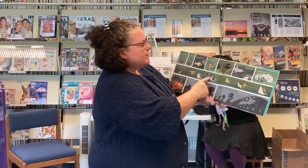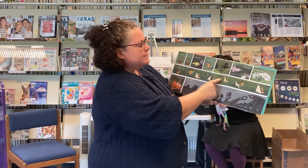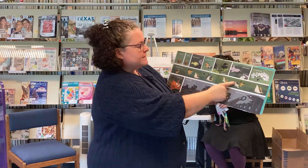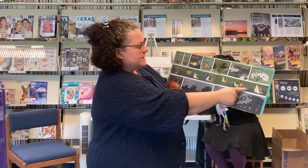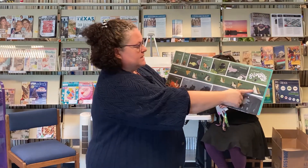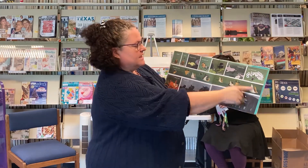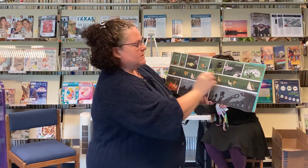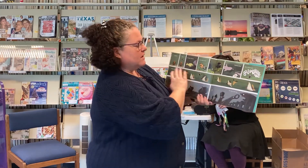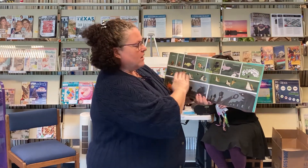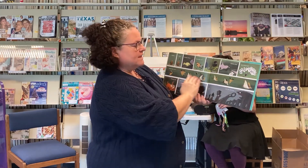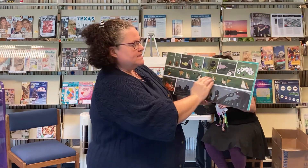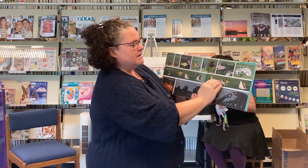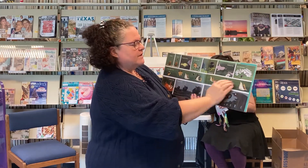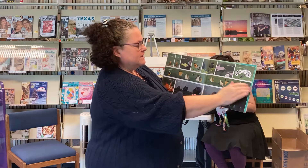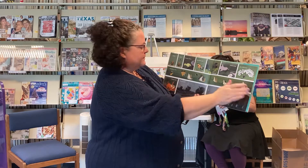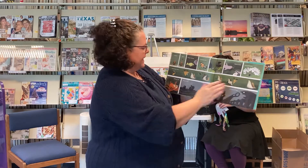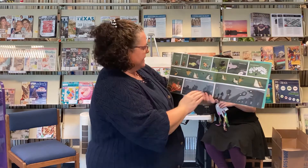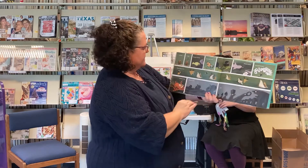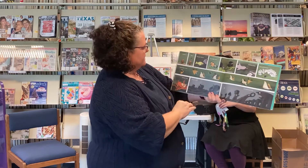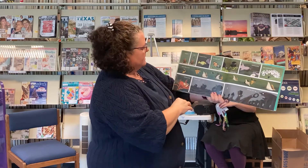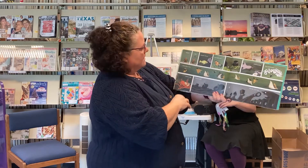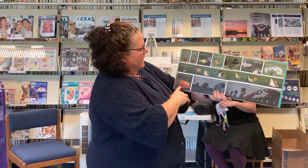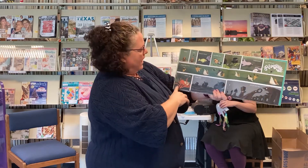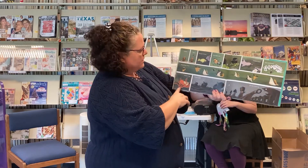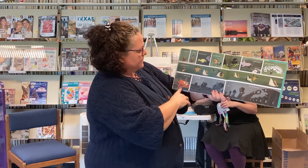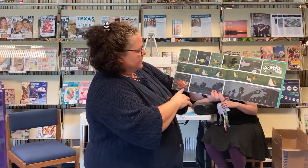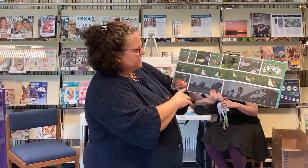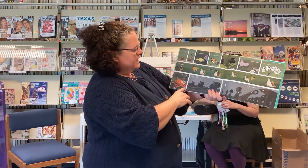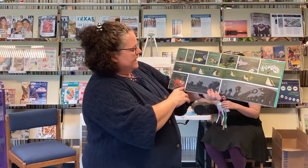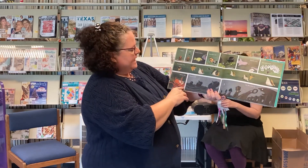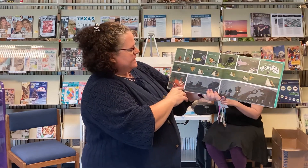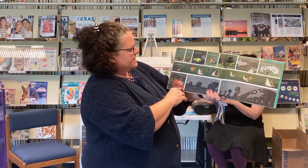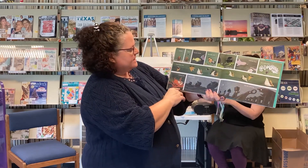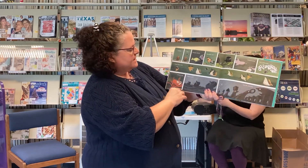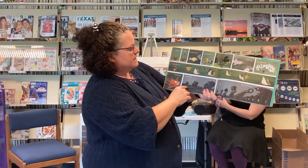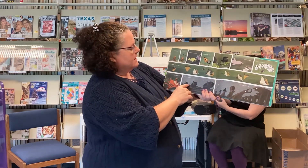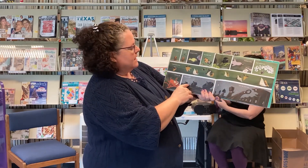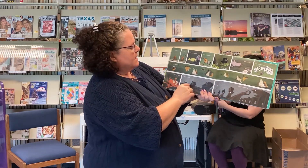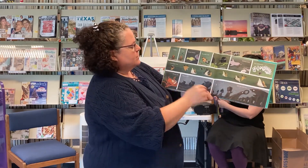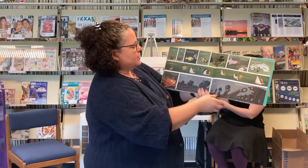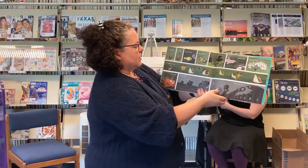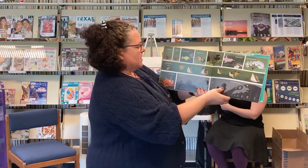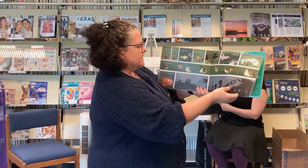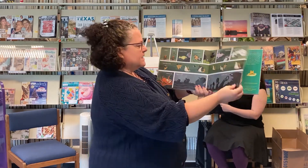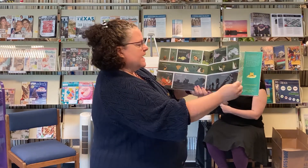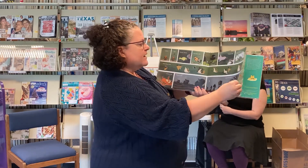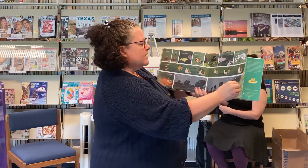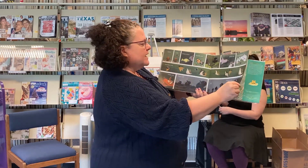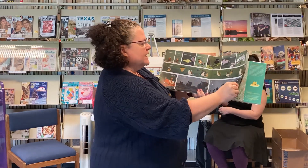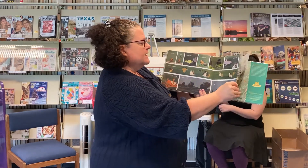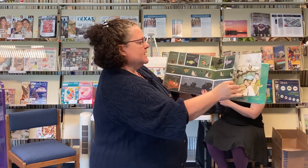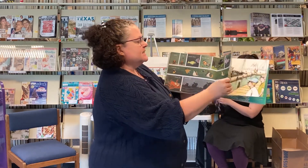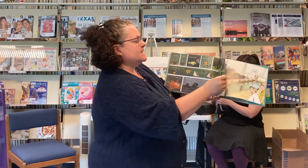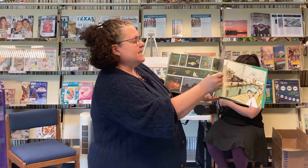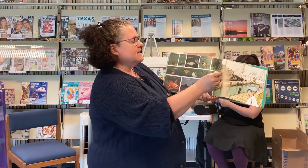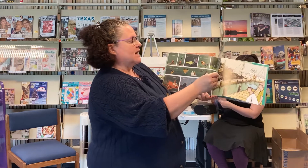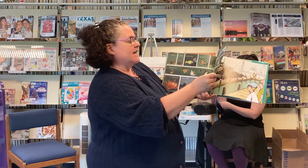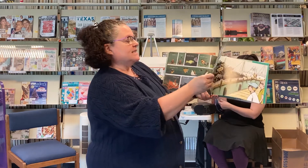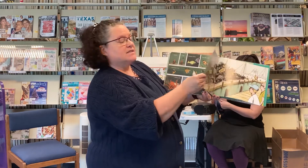moves. See, they're hauling stuff on their backs. Octopus inks, sharks carry, and sea lions